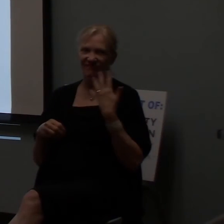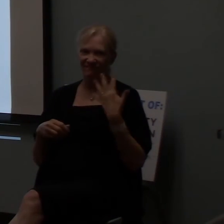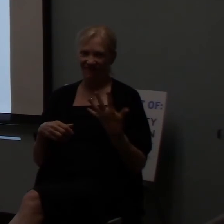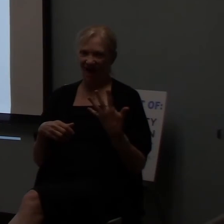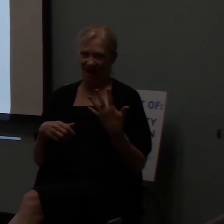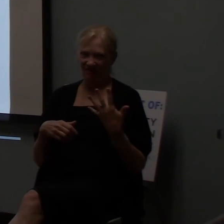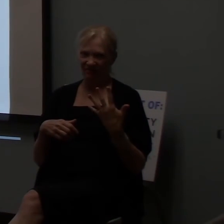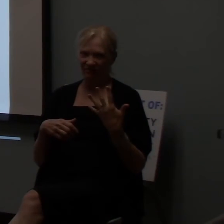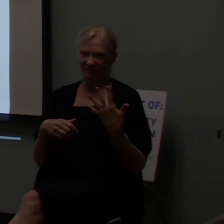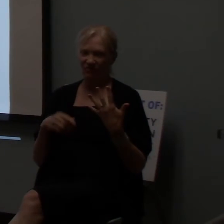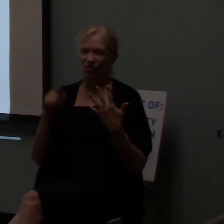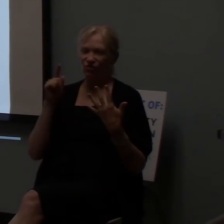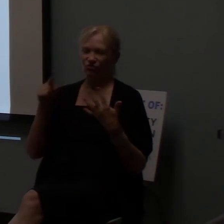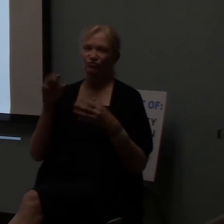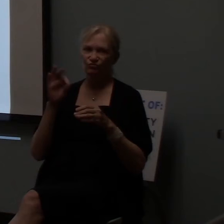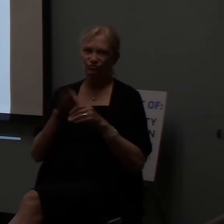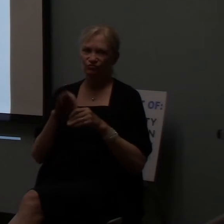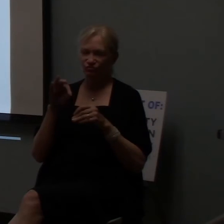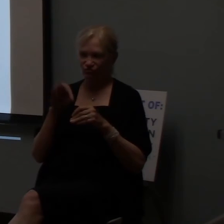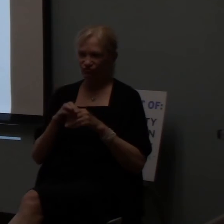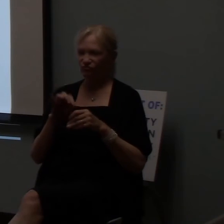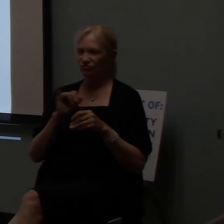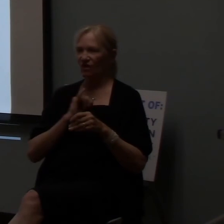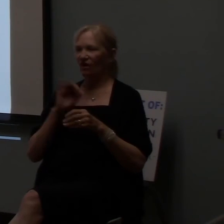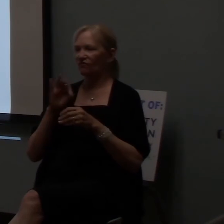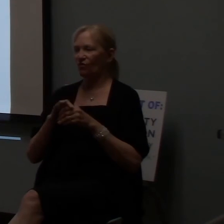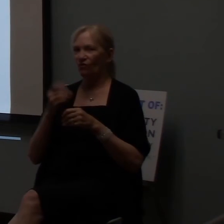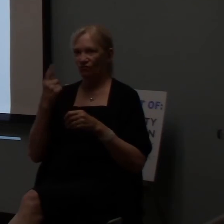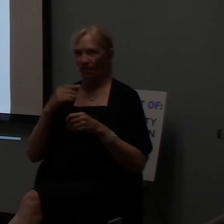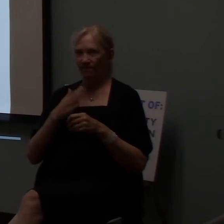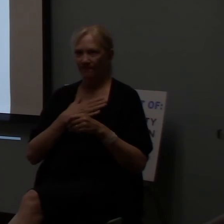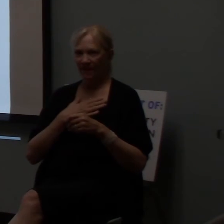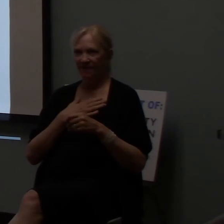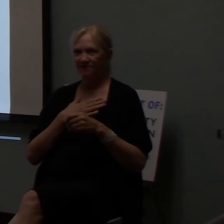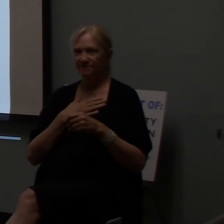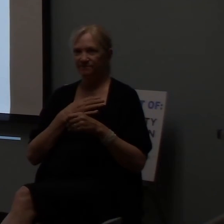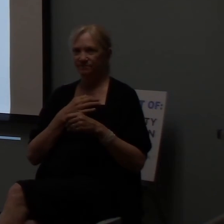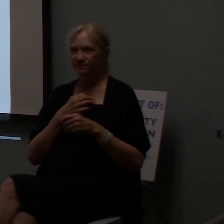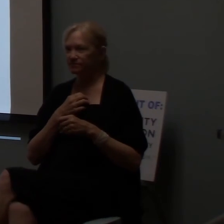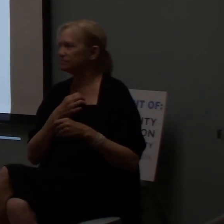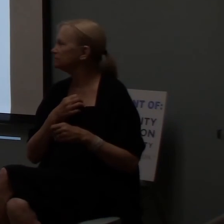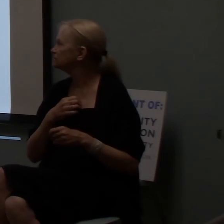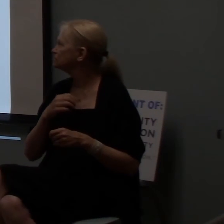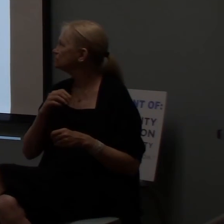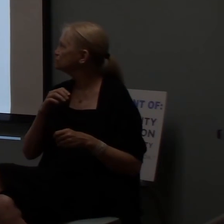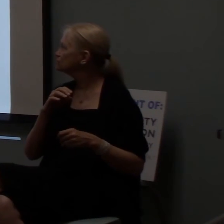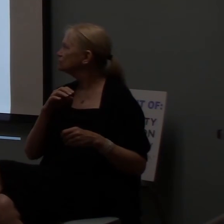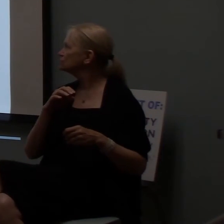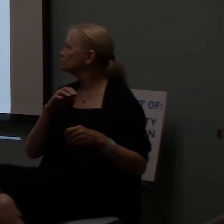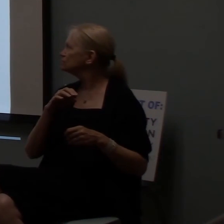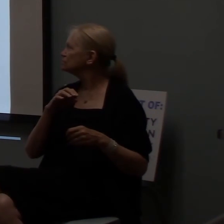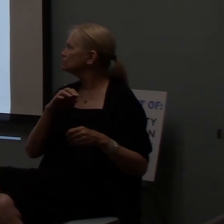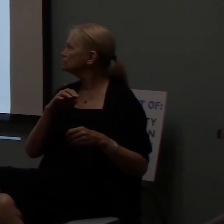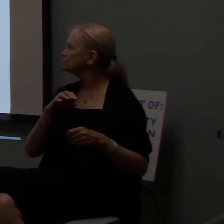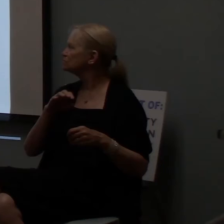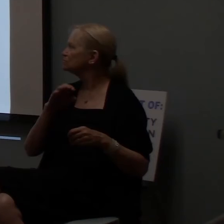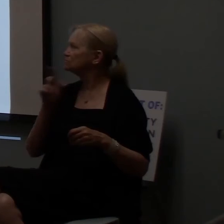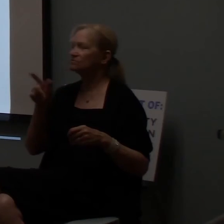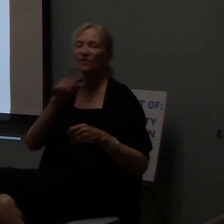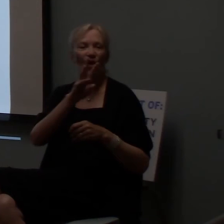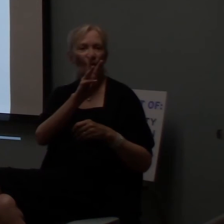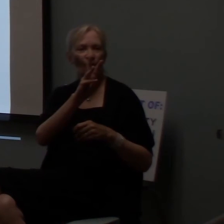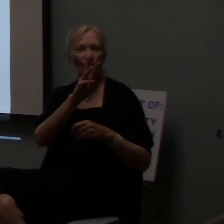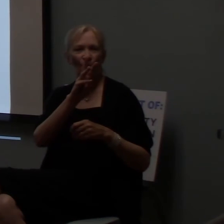districts, and you vote for your commissioner, and I'll vote for mine. That's a ward system. A ward system, although the state still calls